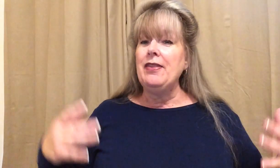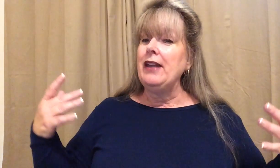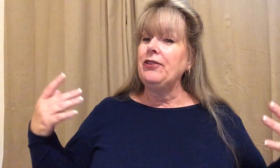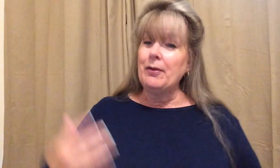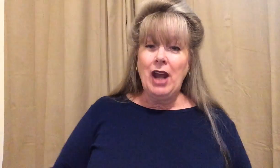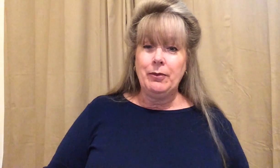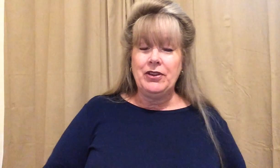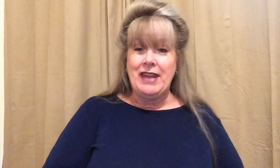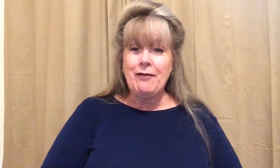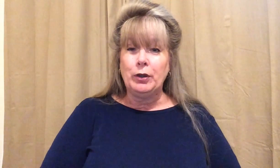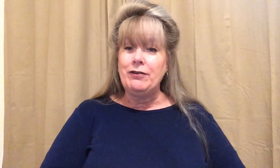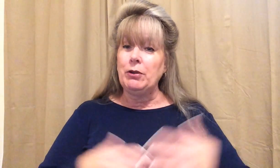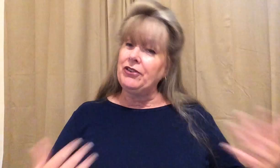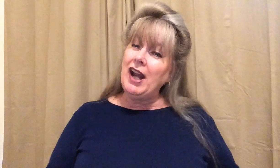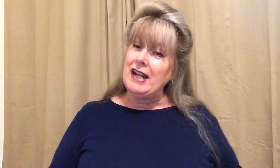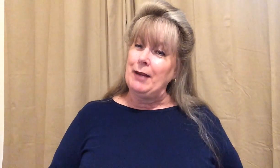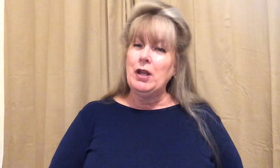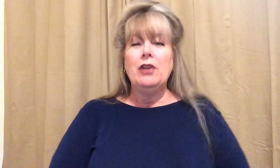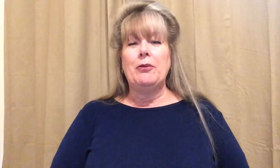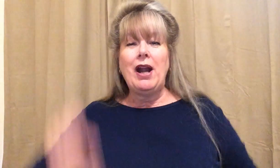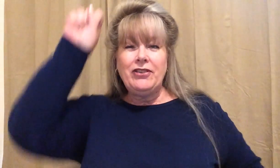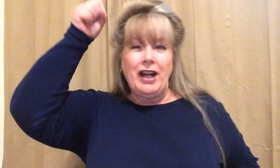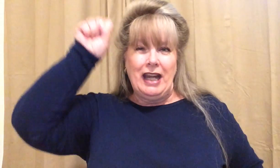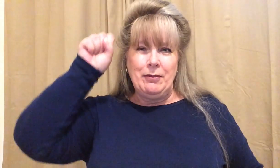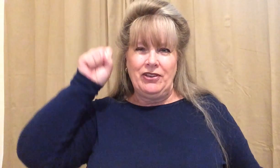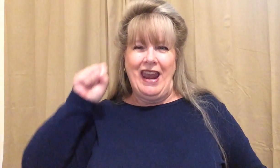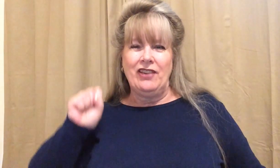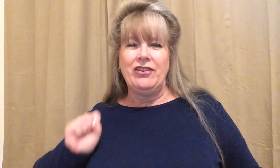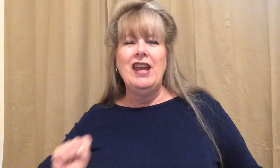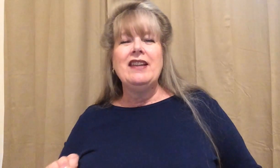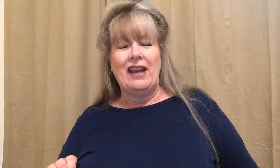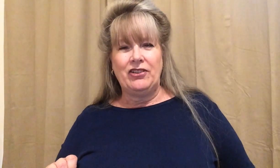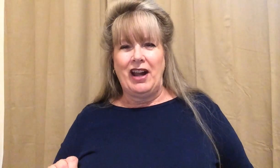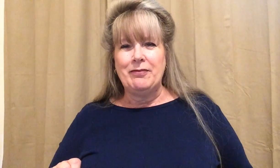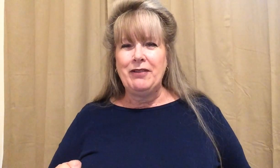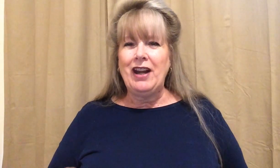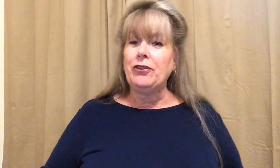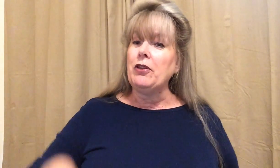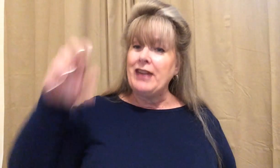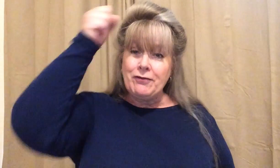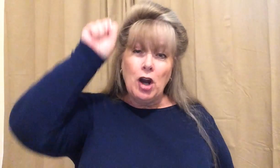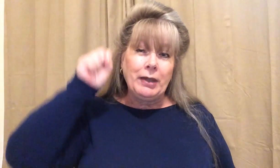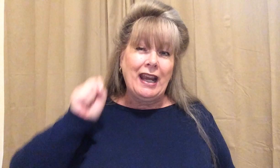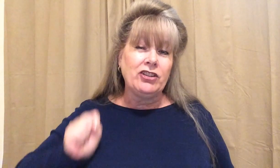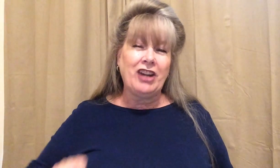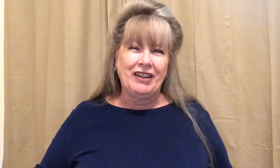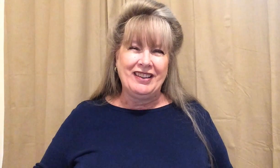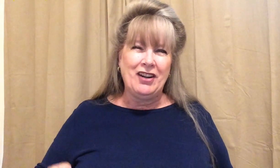then sometimes the deaf will give you a sign name. So my sign name is an S down the side of my face. So the deaf know me as Sherry. They don't